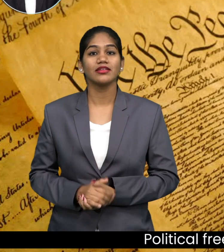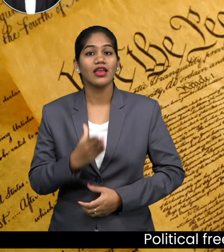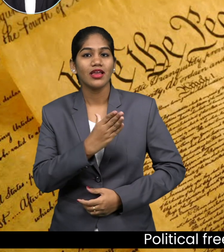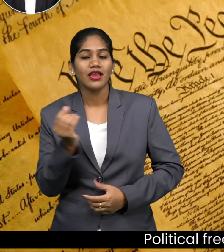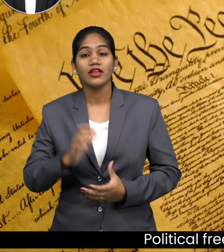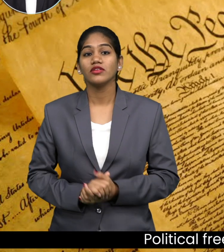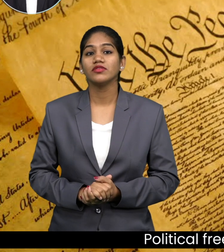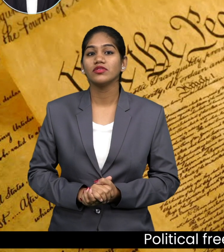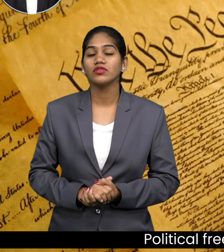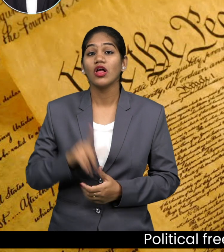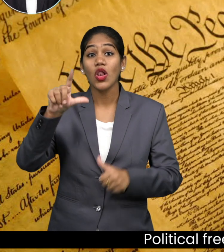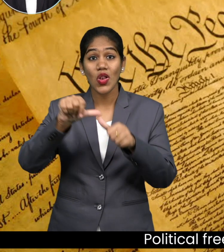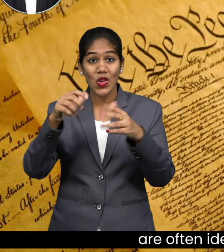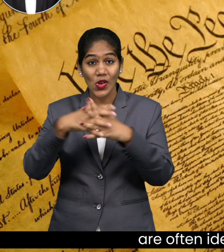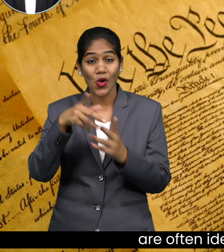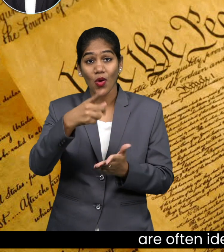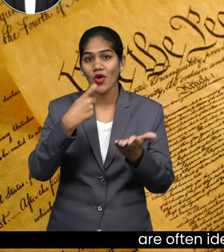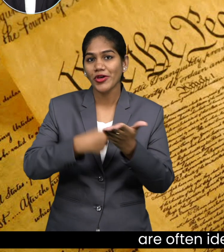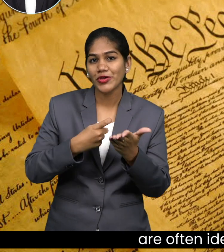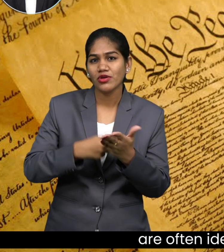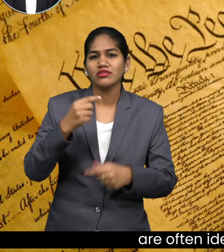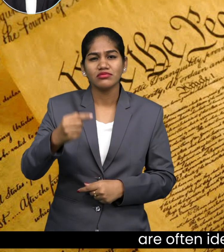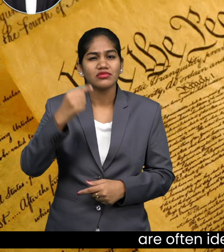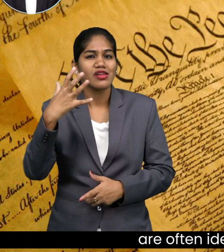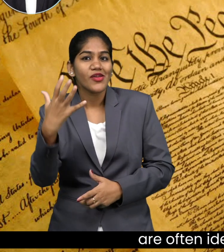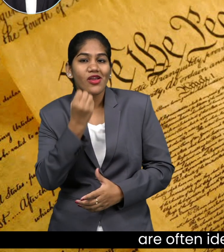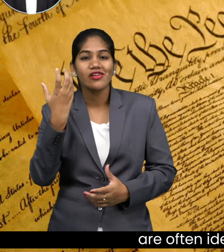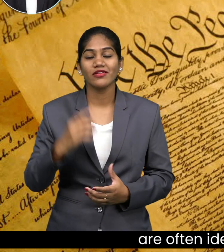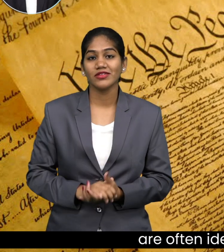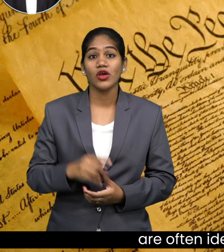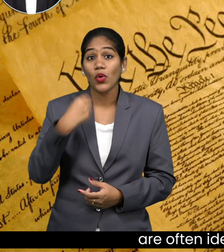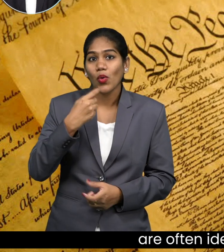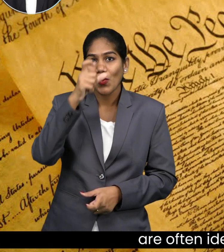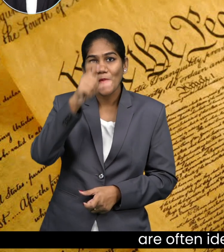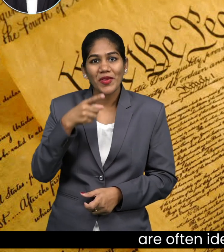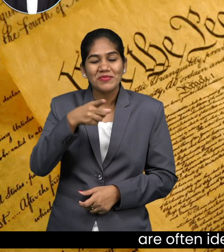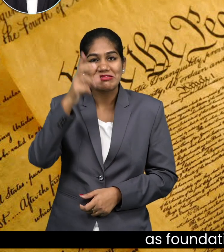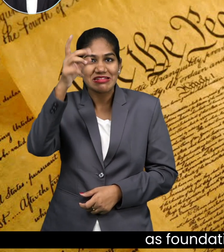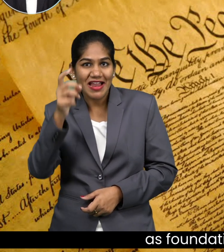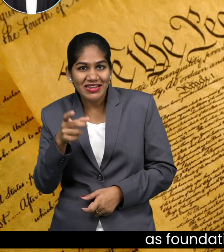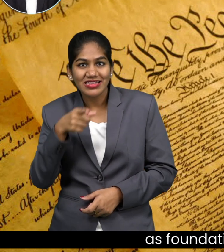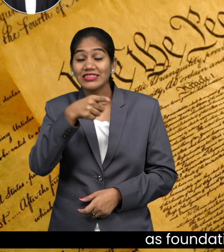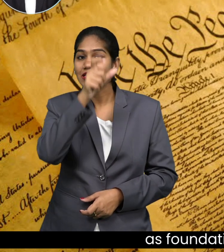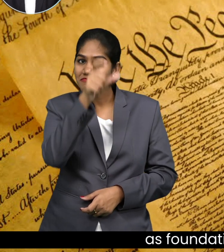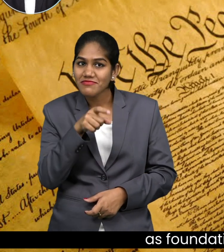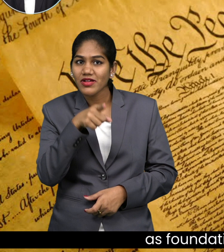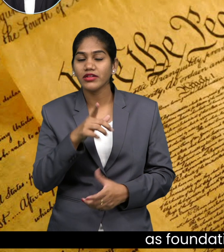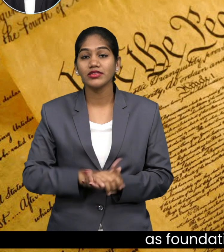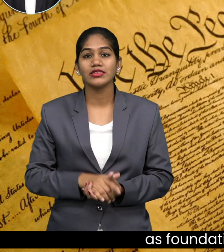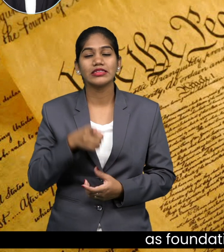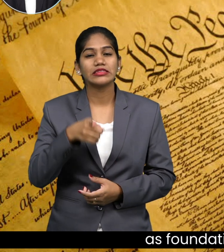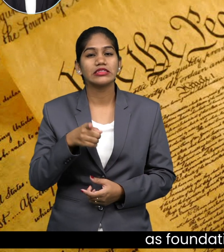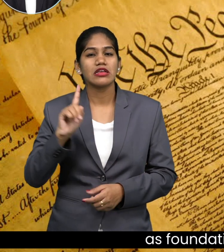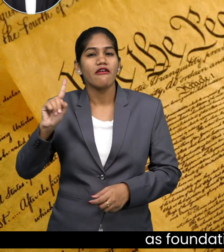the rule of law are often identified by commentators as foundational